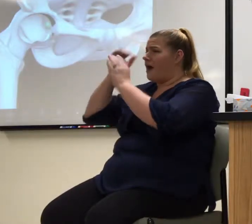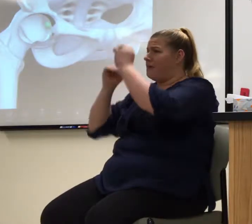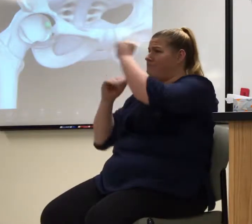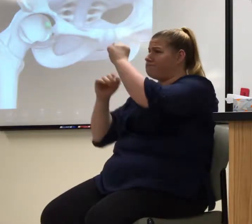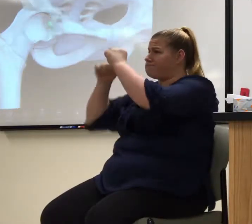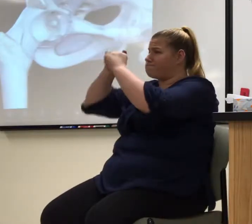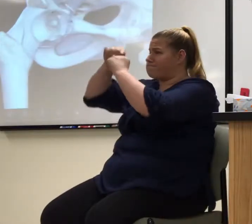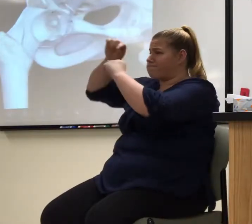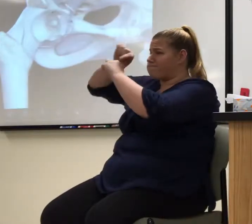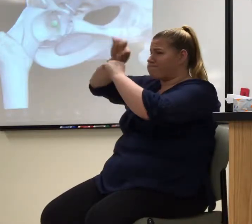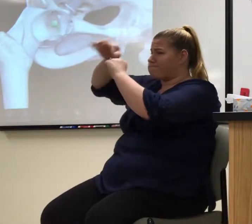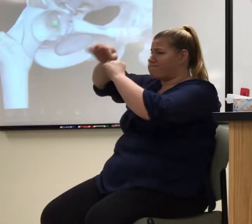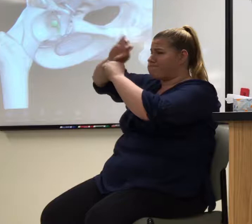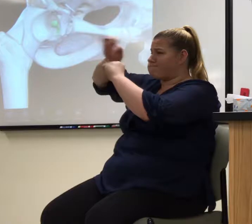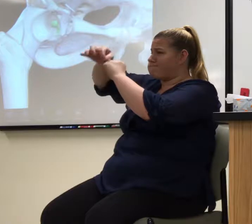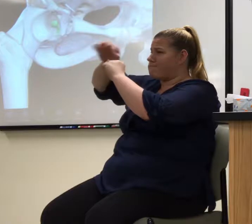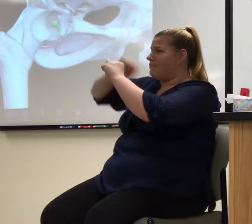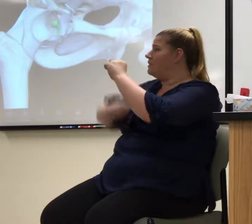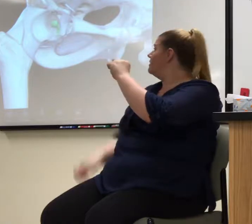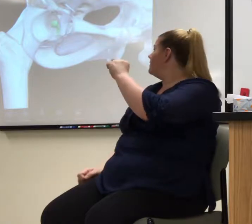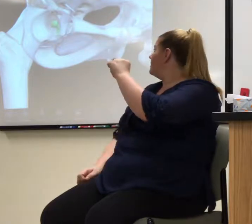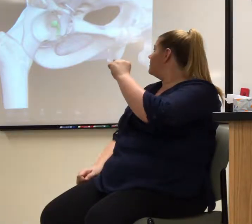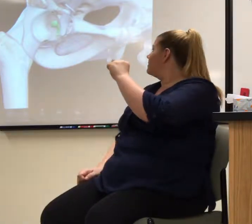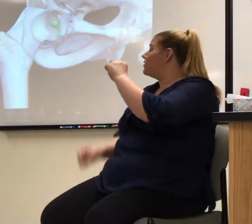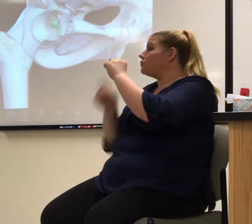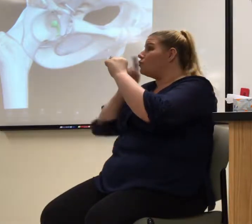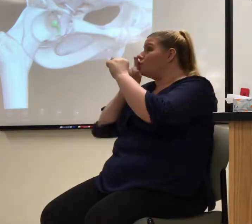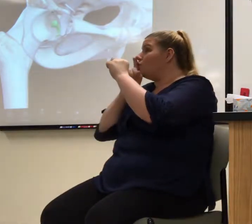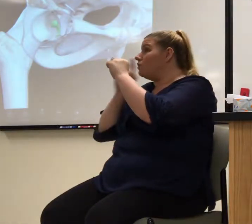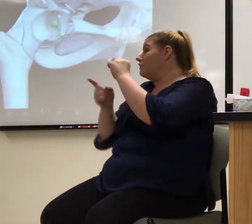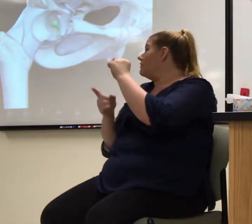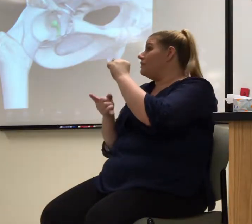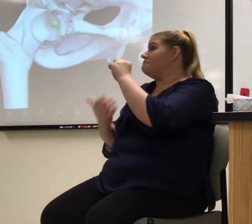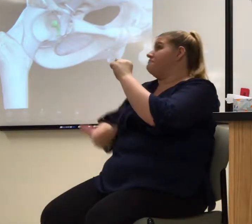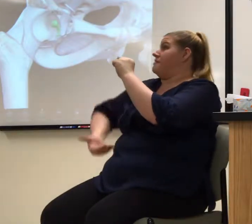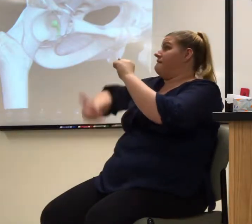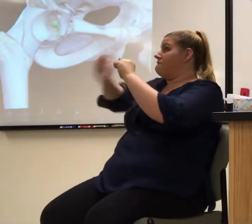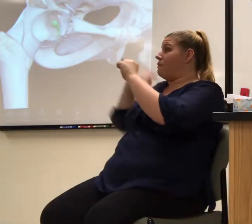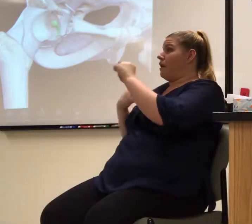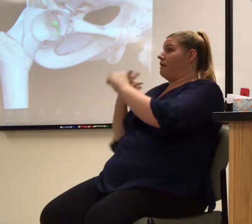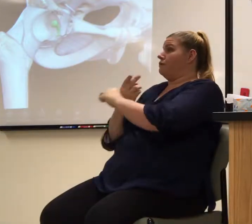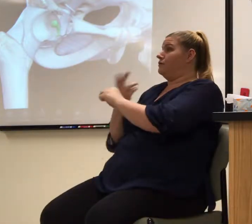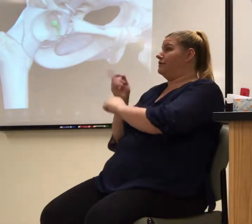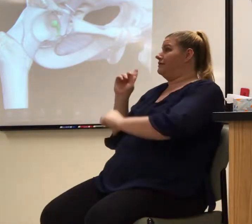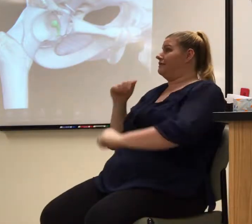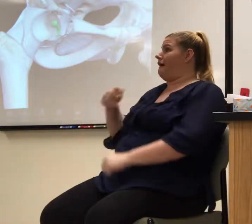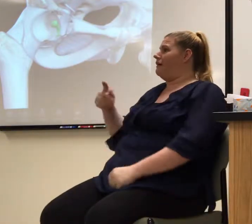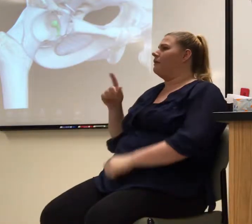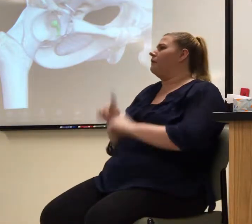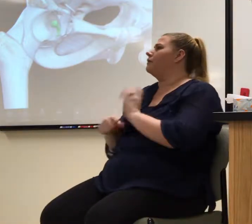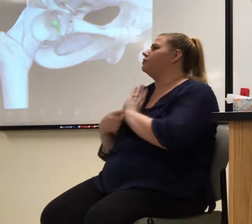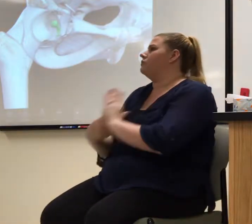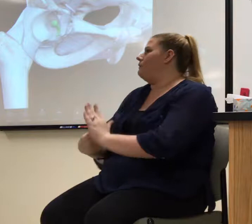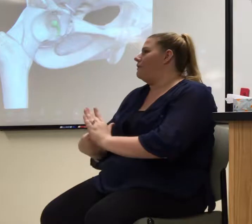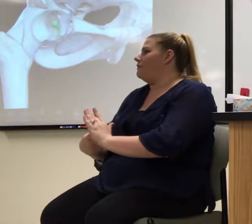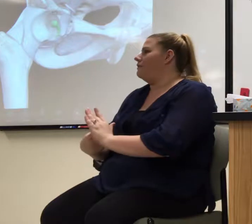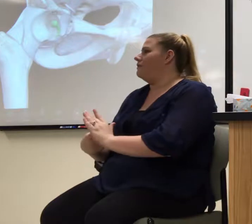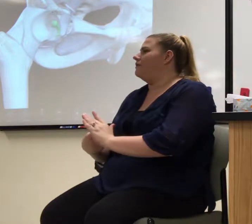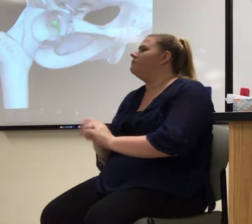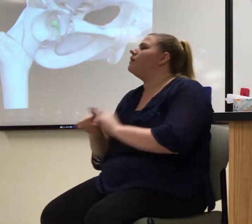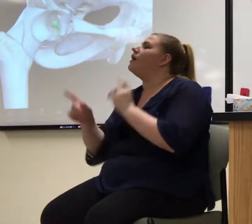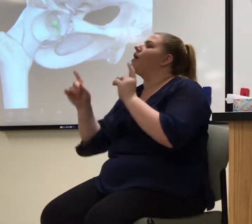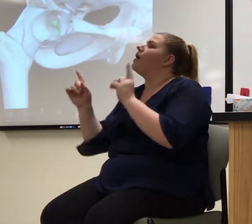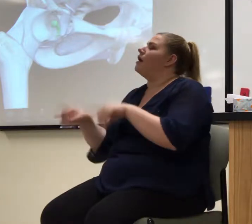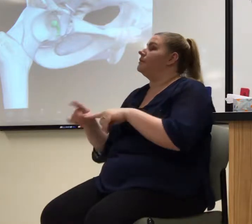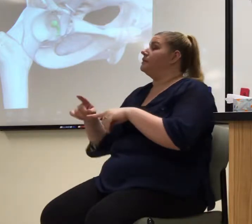It's one I haven't even been able to show before until I started using this app. And even then, well, what it is the head,